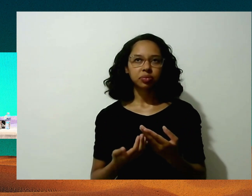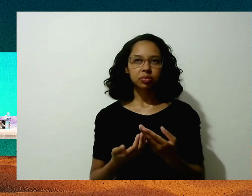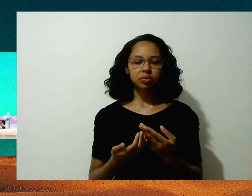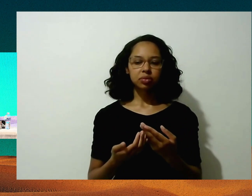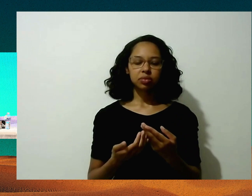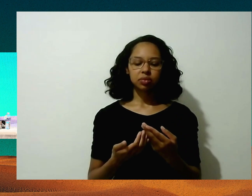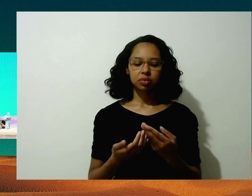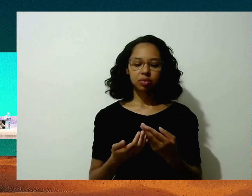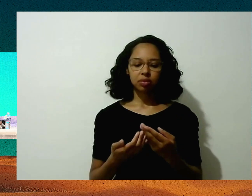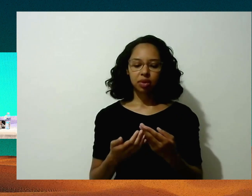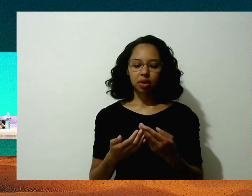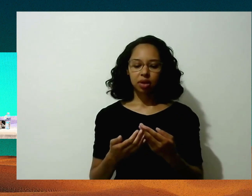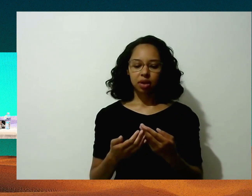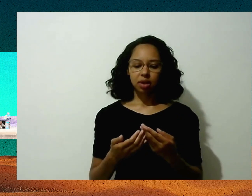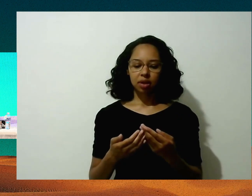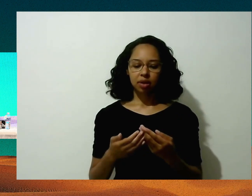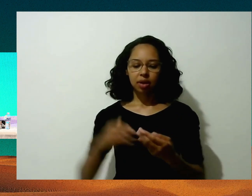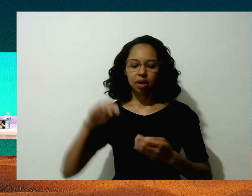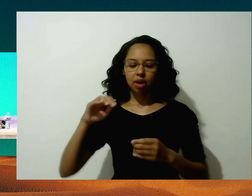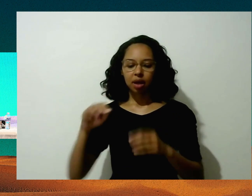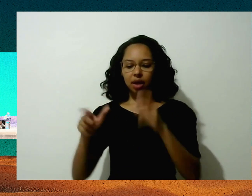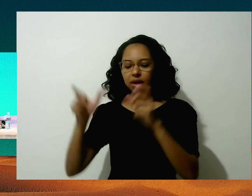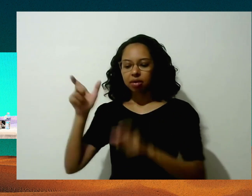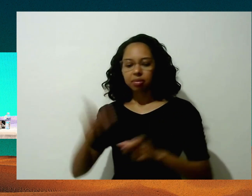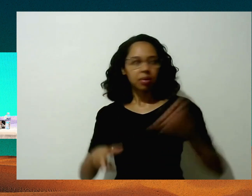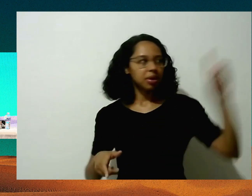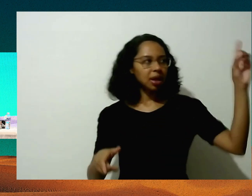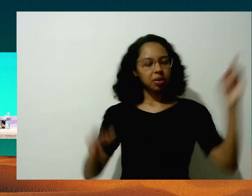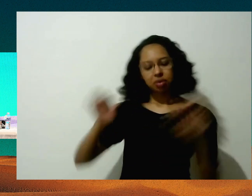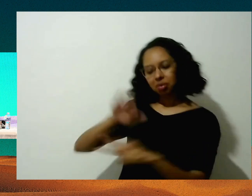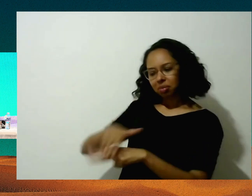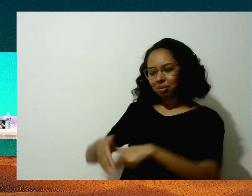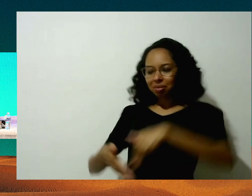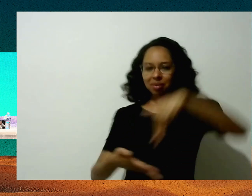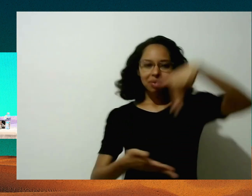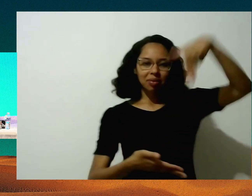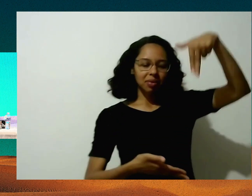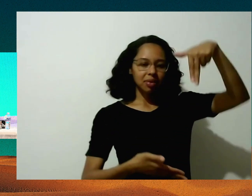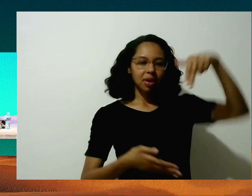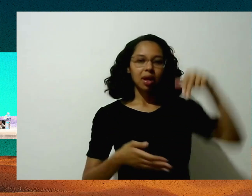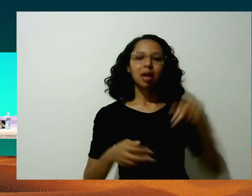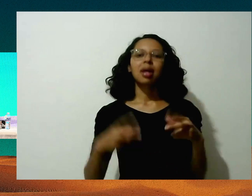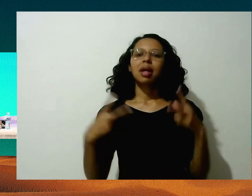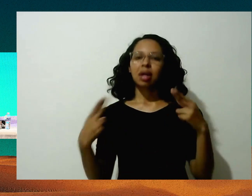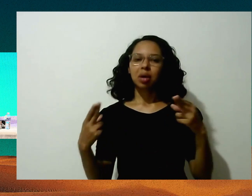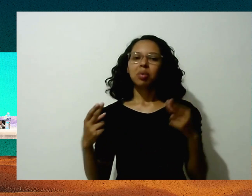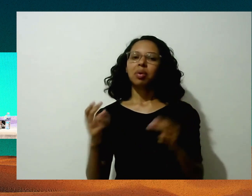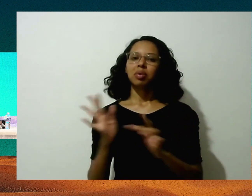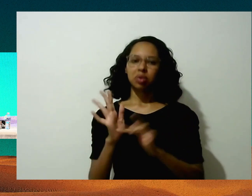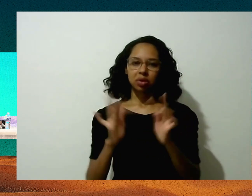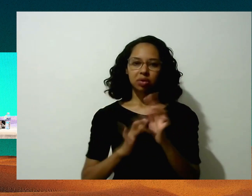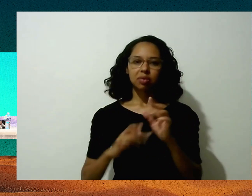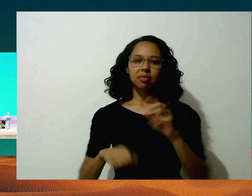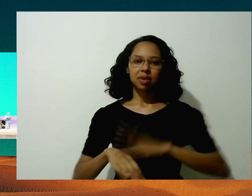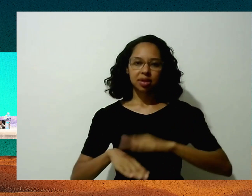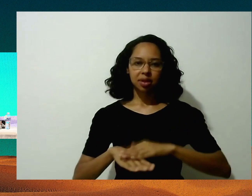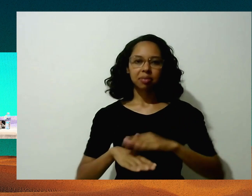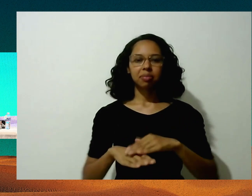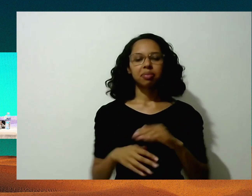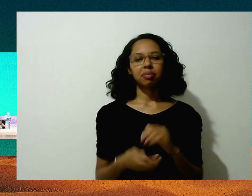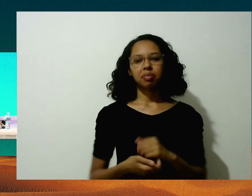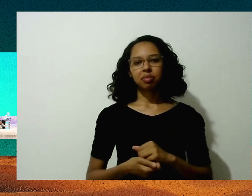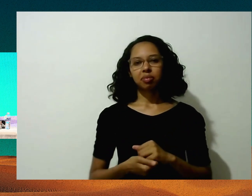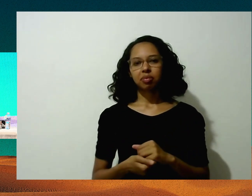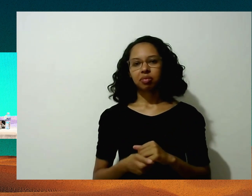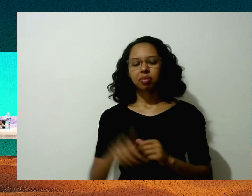também o Filho vivifica aqueles a quem quer. For as the Father raises the dead and gives life to them, even so the Son gives life